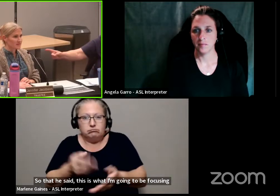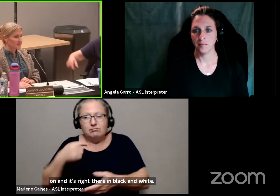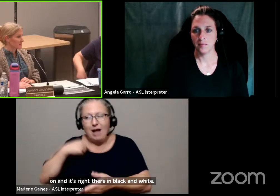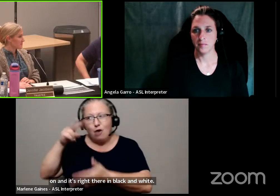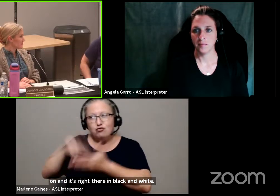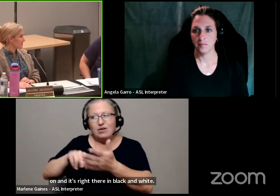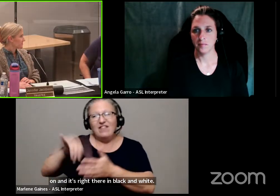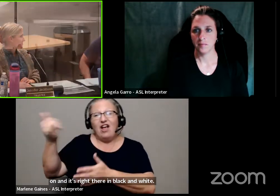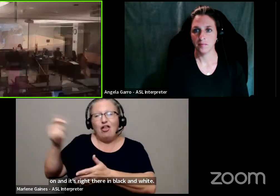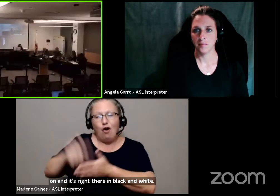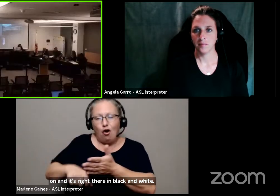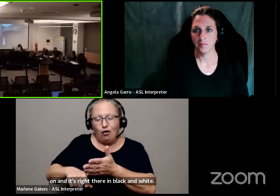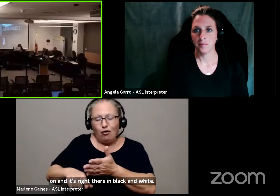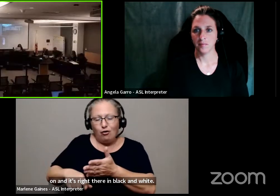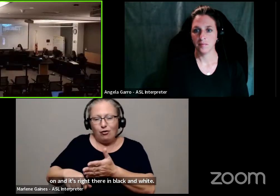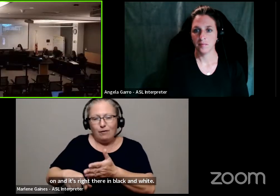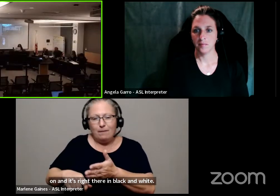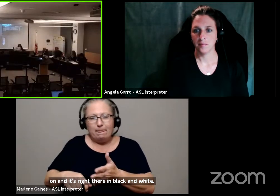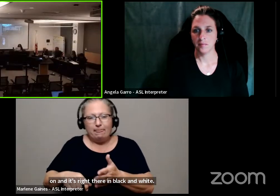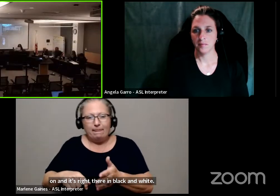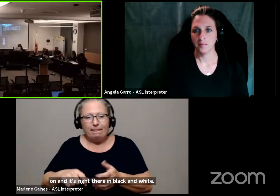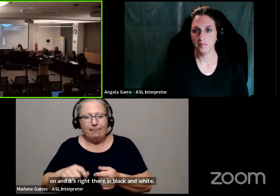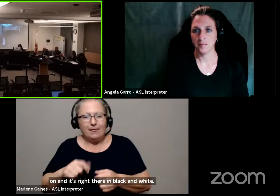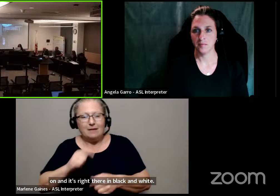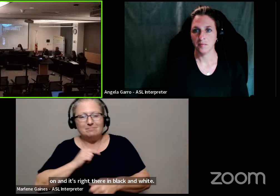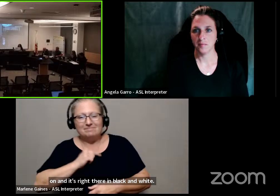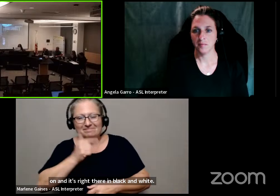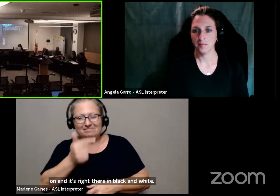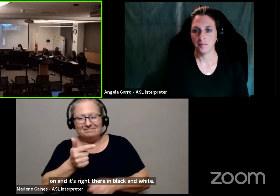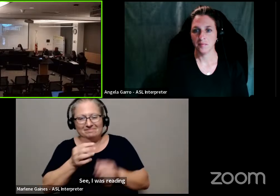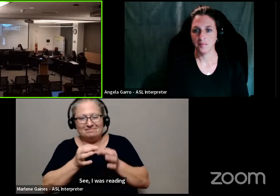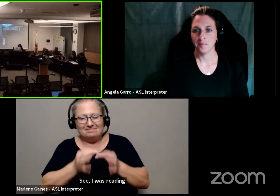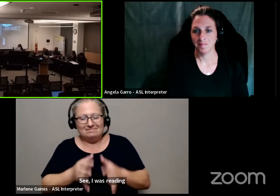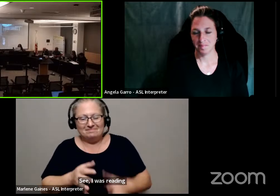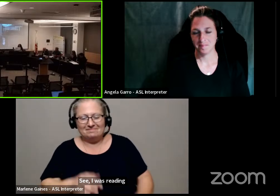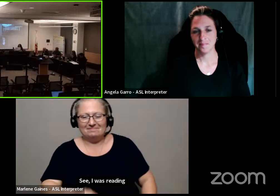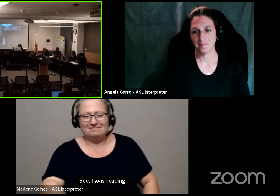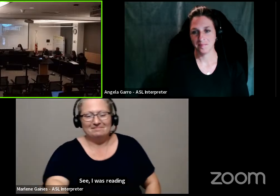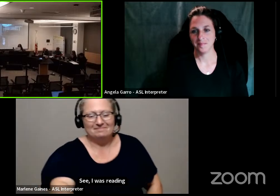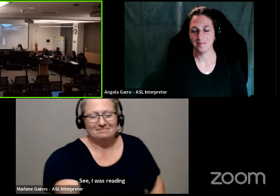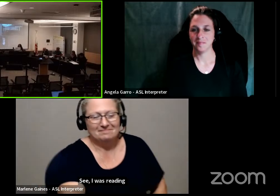other article. And the white wasn't capitalized.